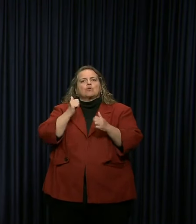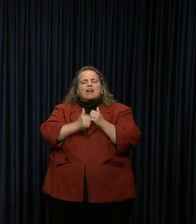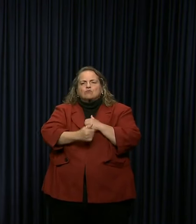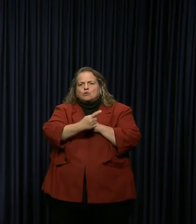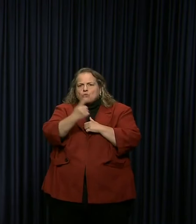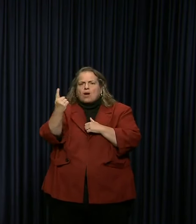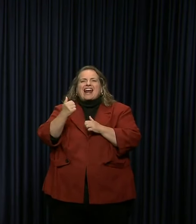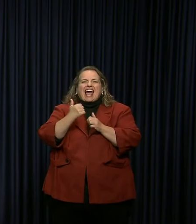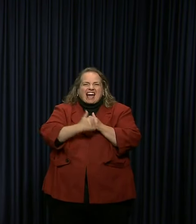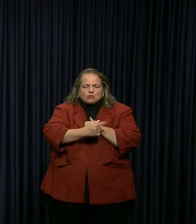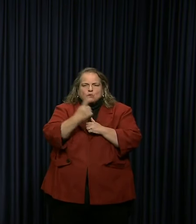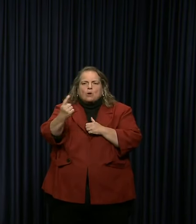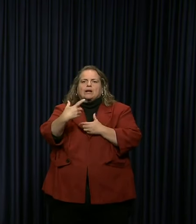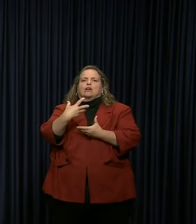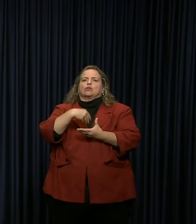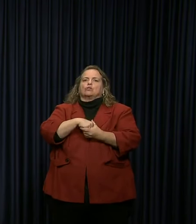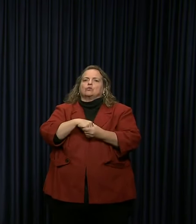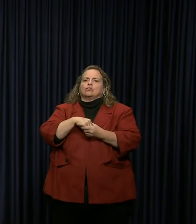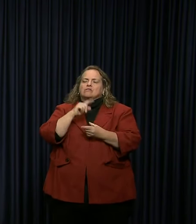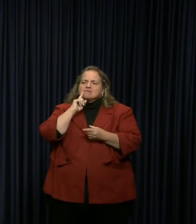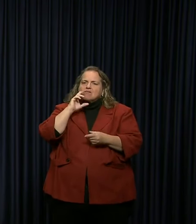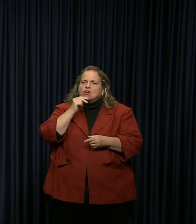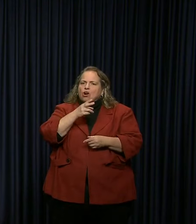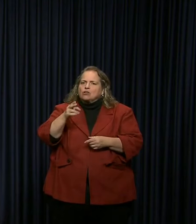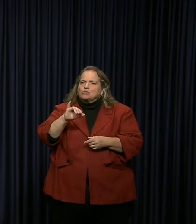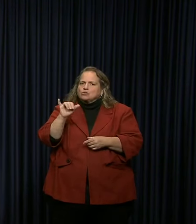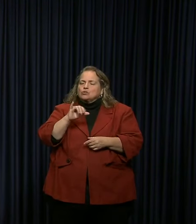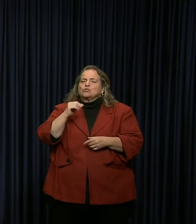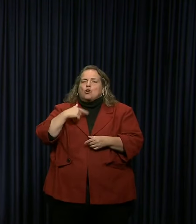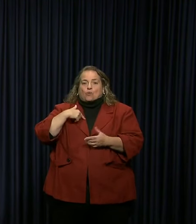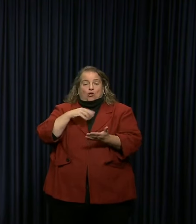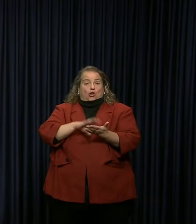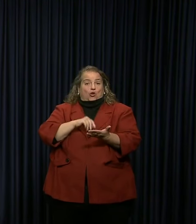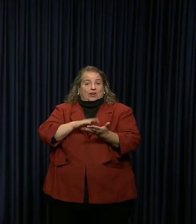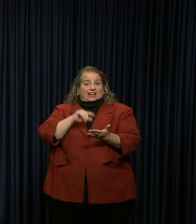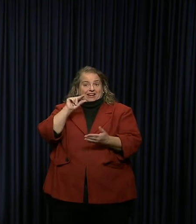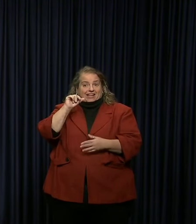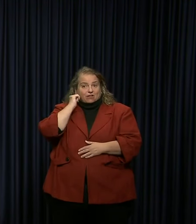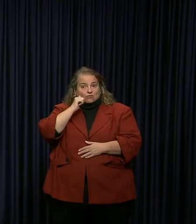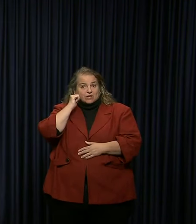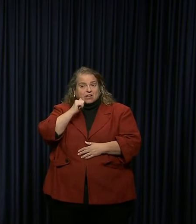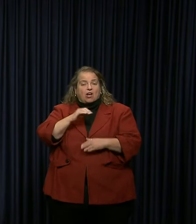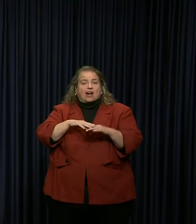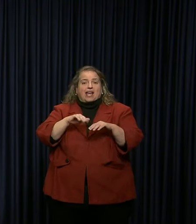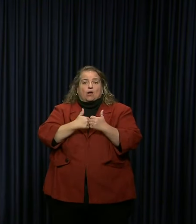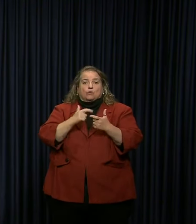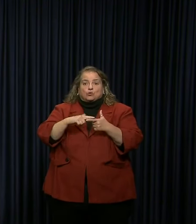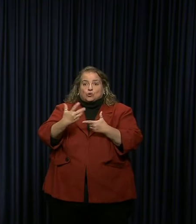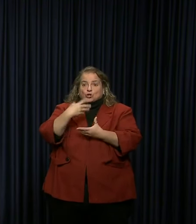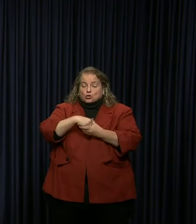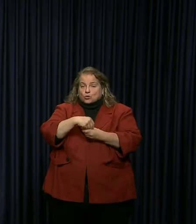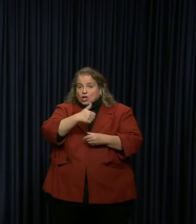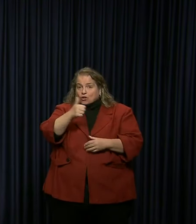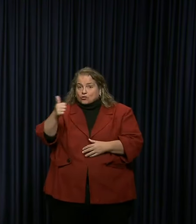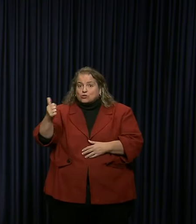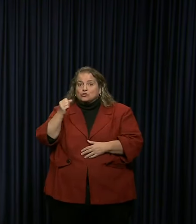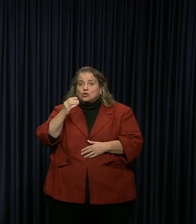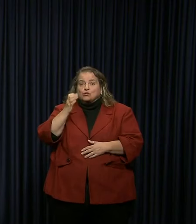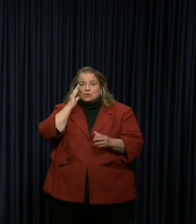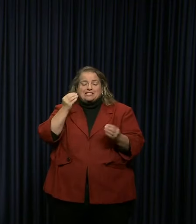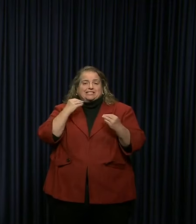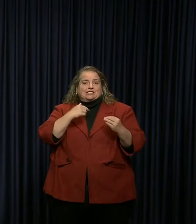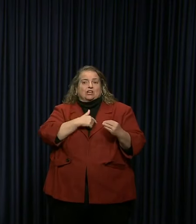everybody could be included. And so we're learning a little bit every day on how to include others. So she's